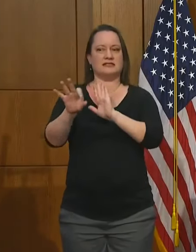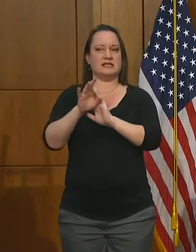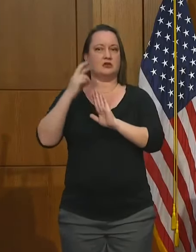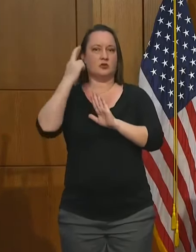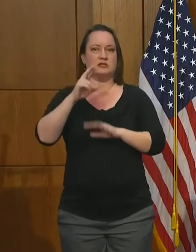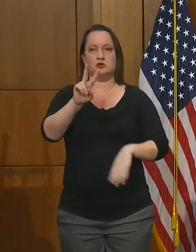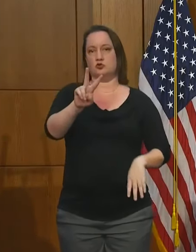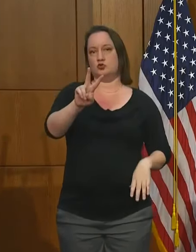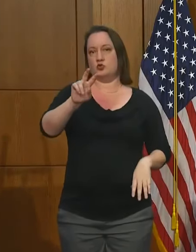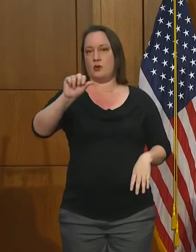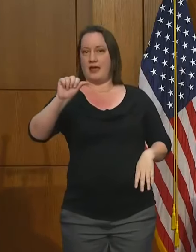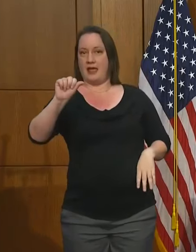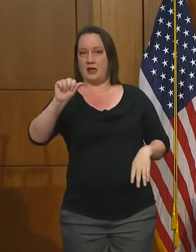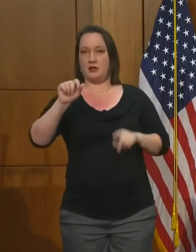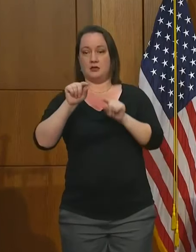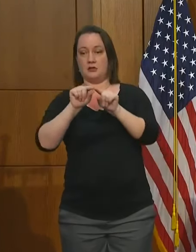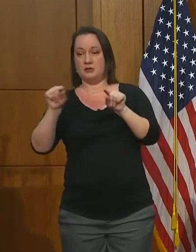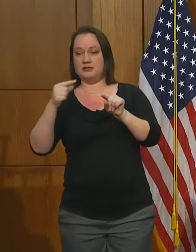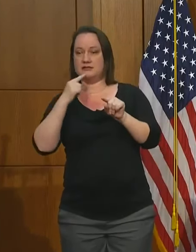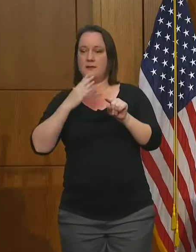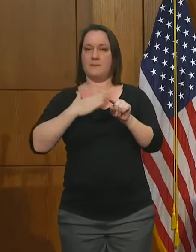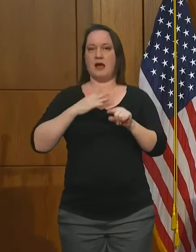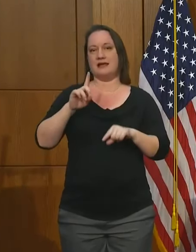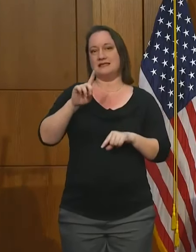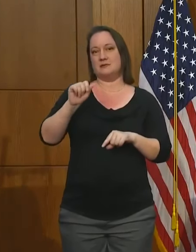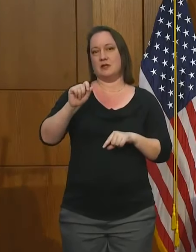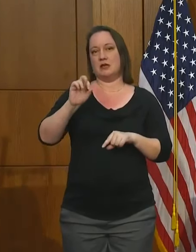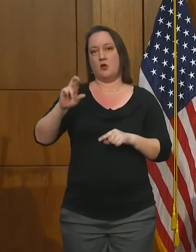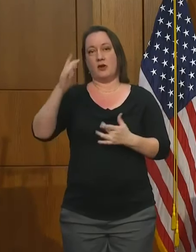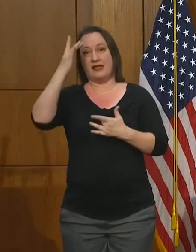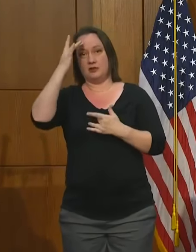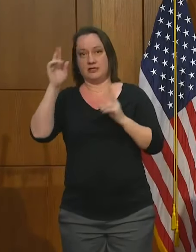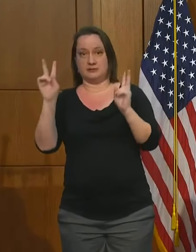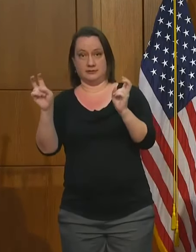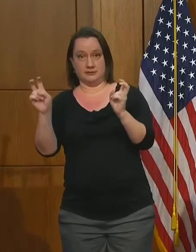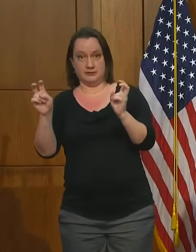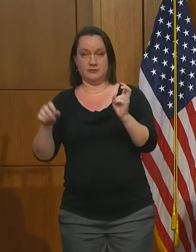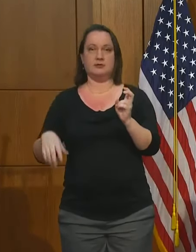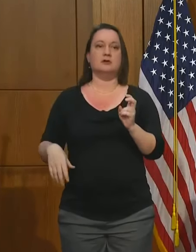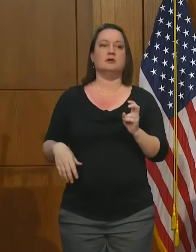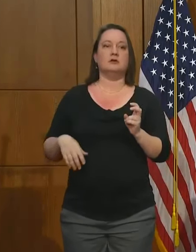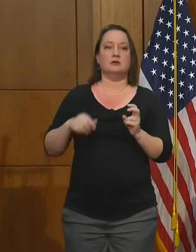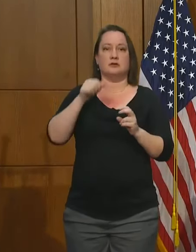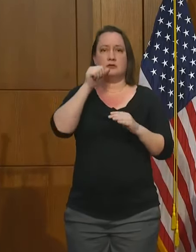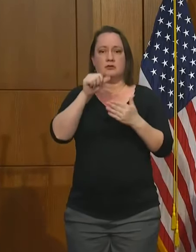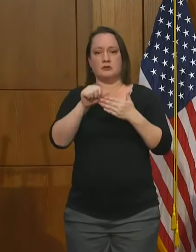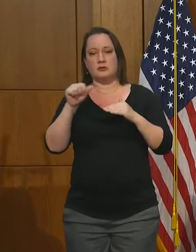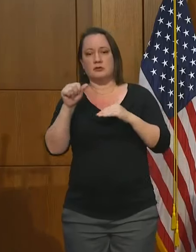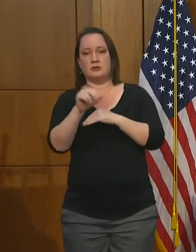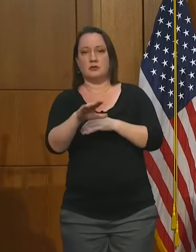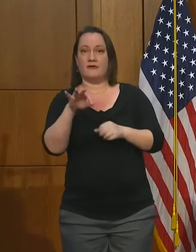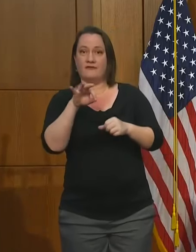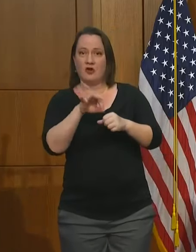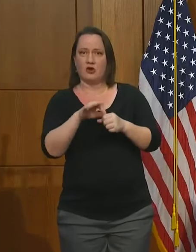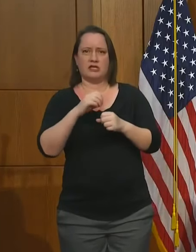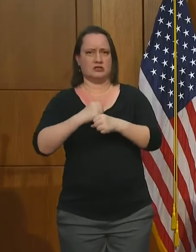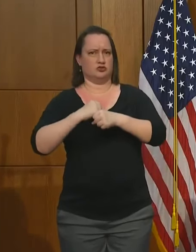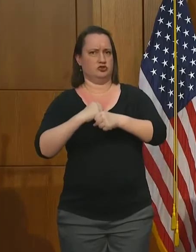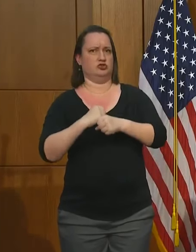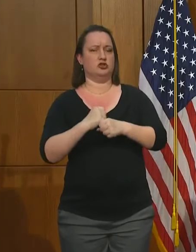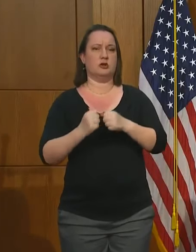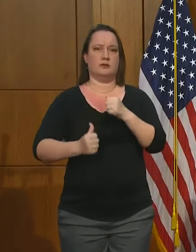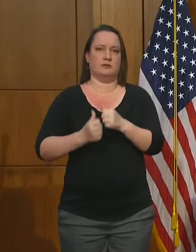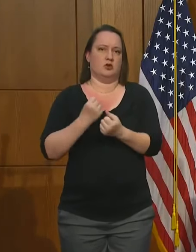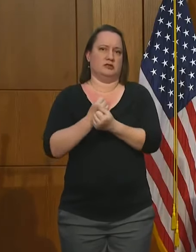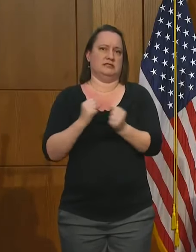my disability or illness on the form. Voting by mail is secure and is the safest way